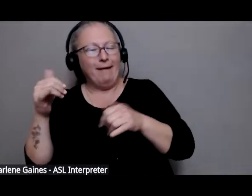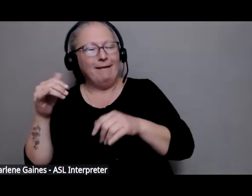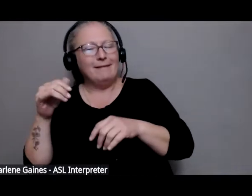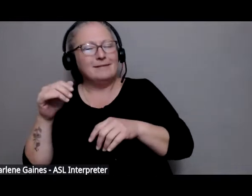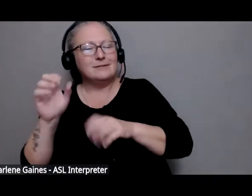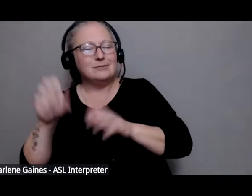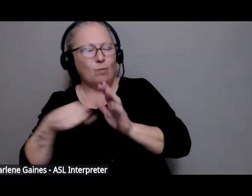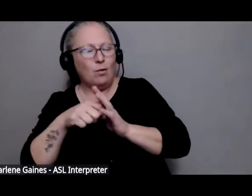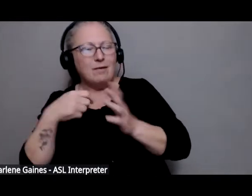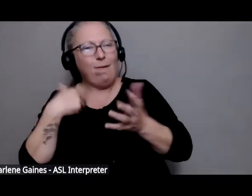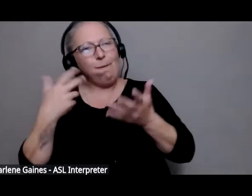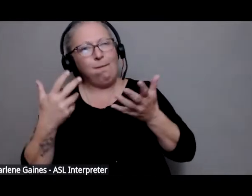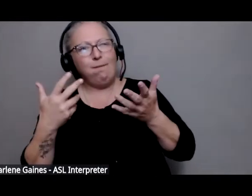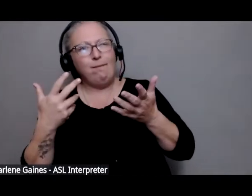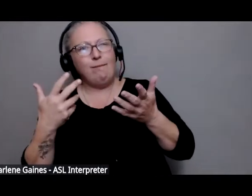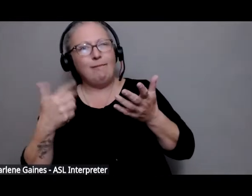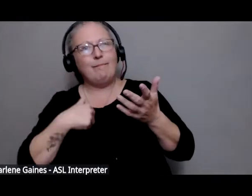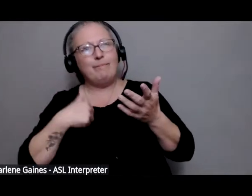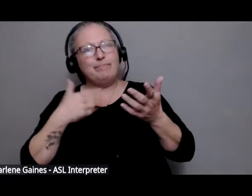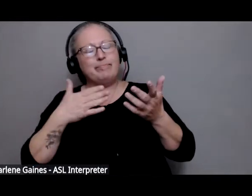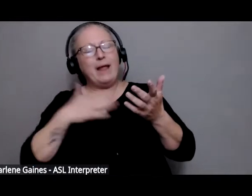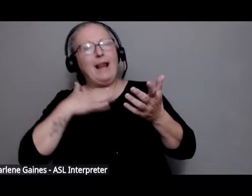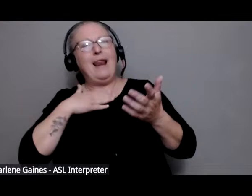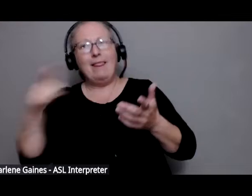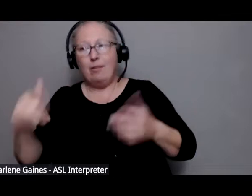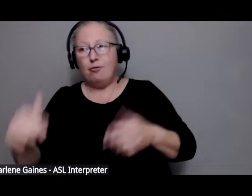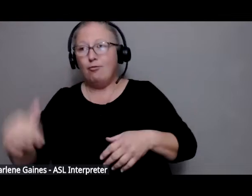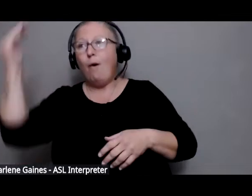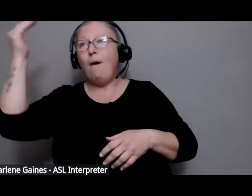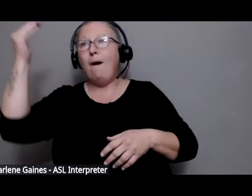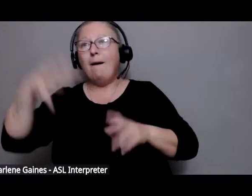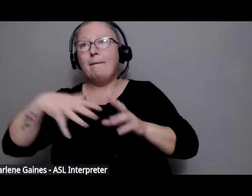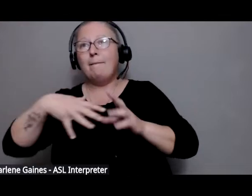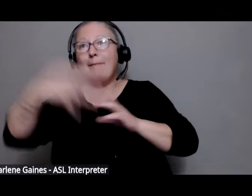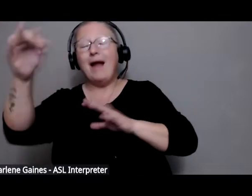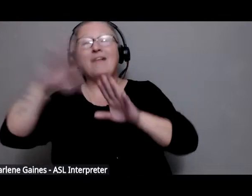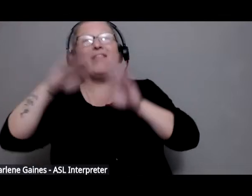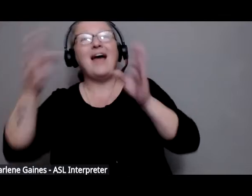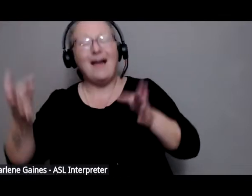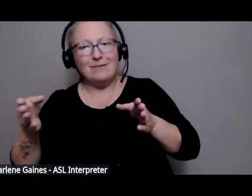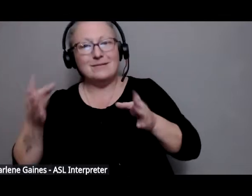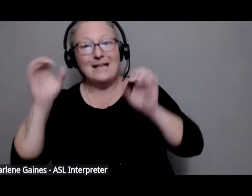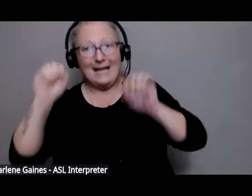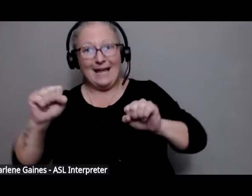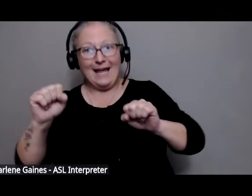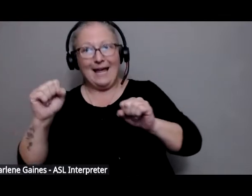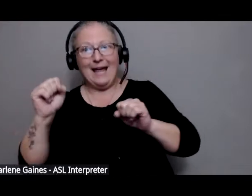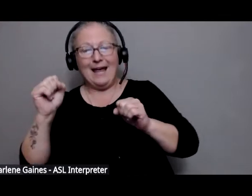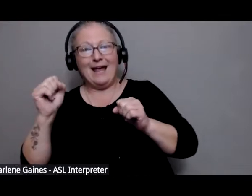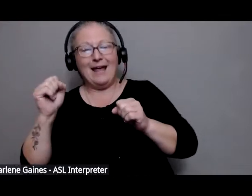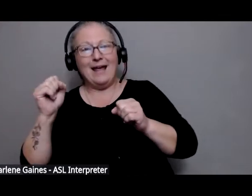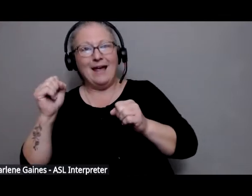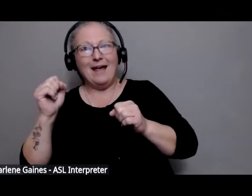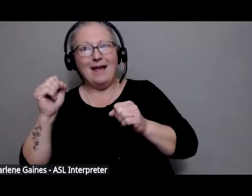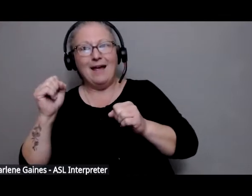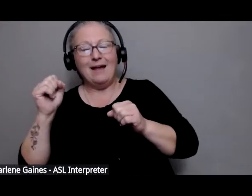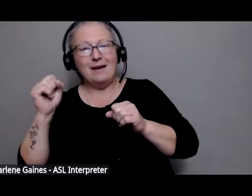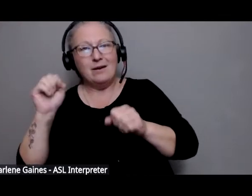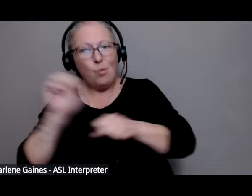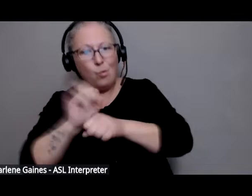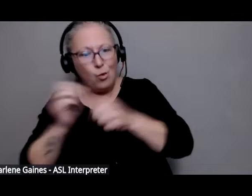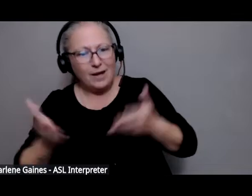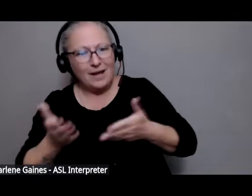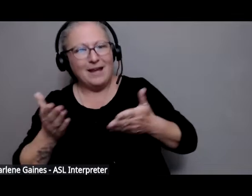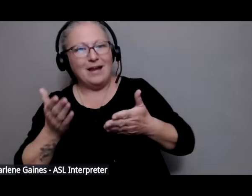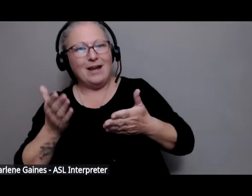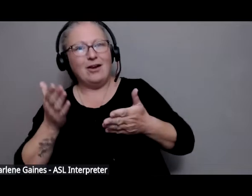I'm glad that they've grown up and are out of the house now to be able to do this work here